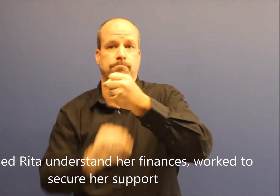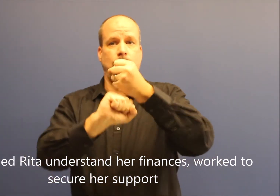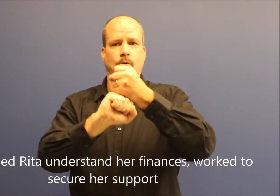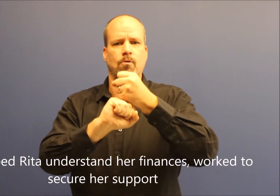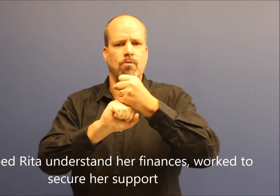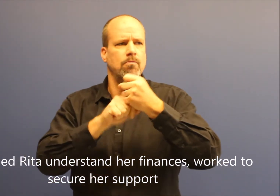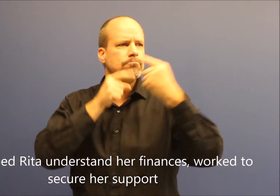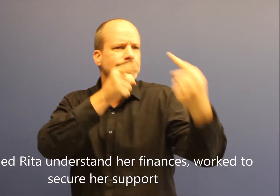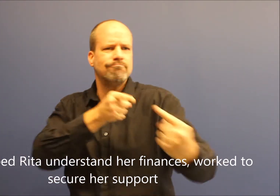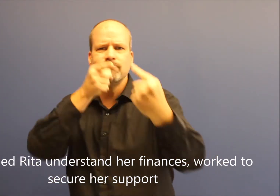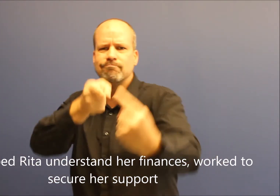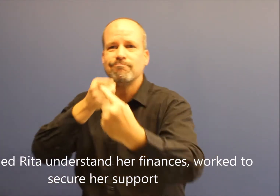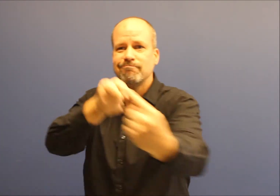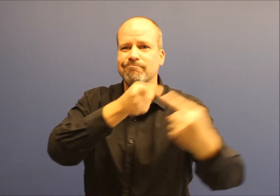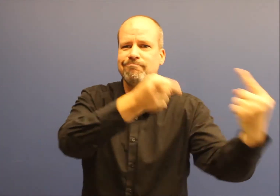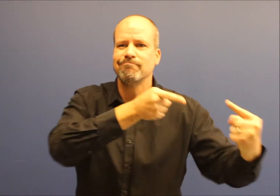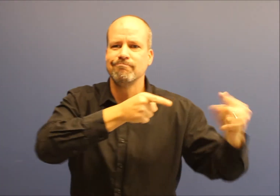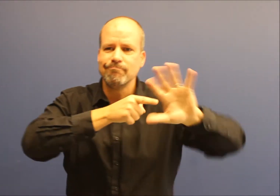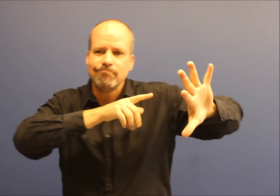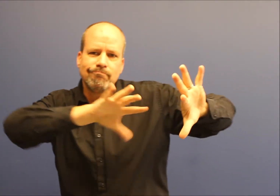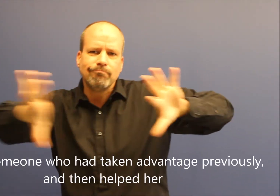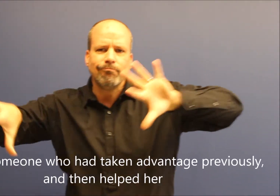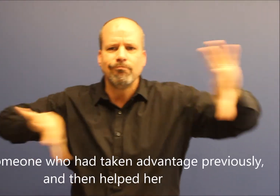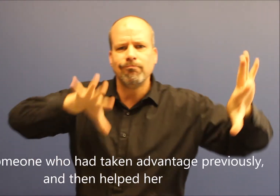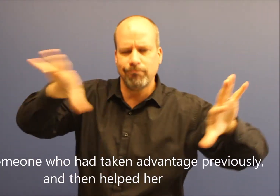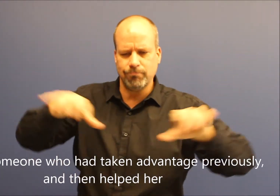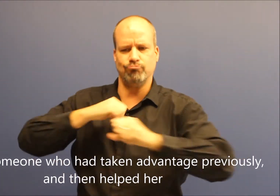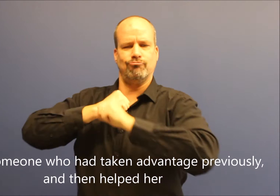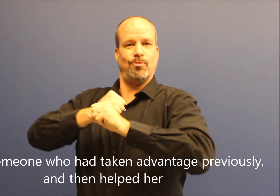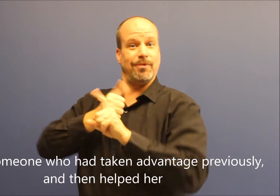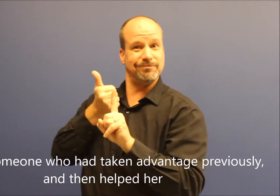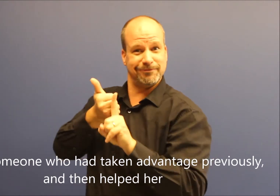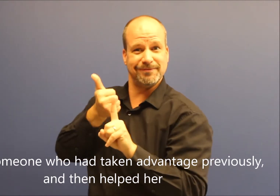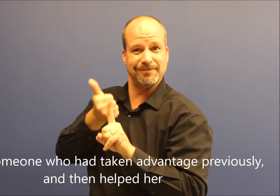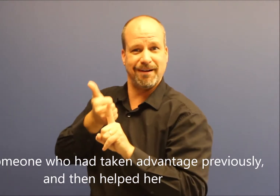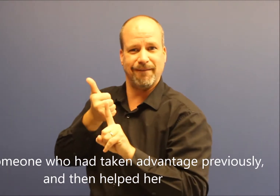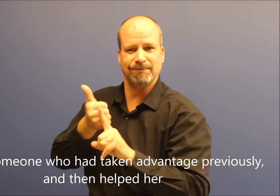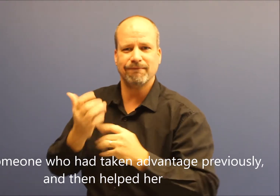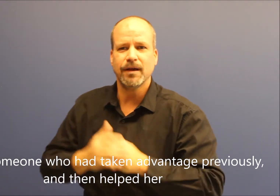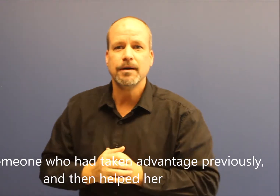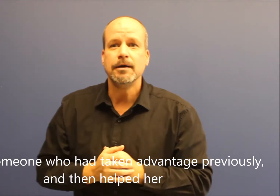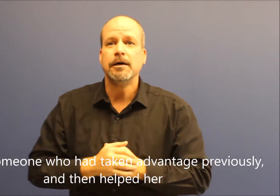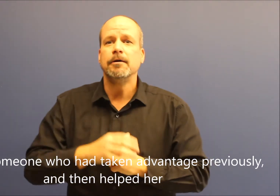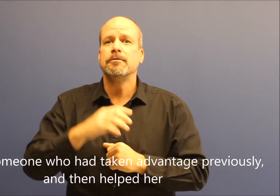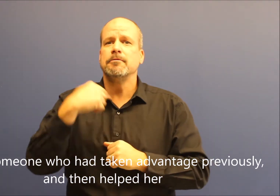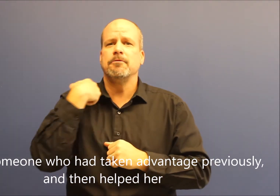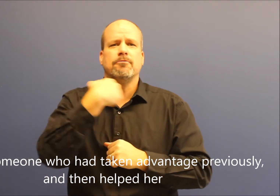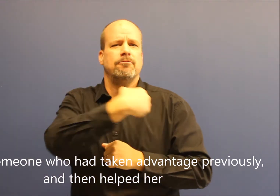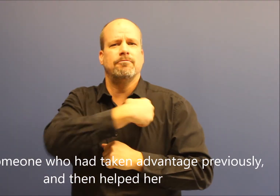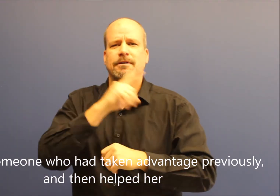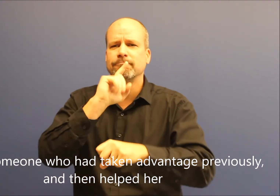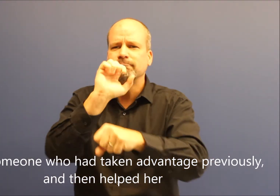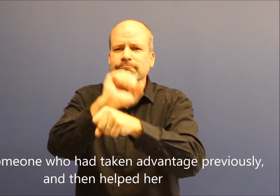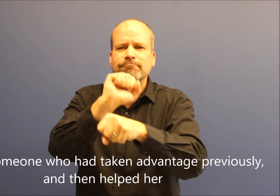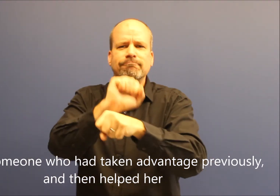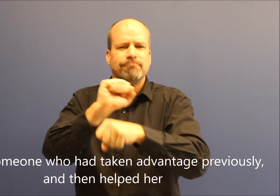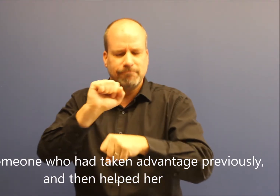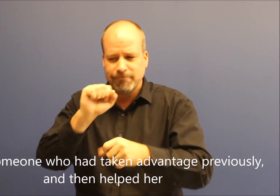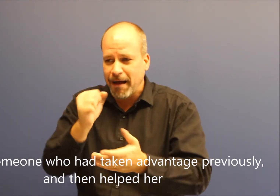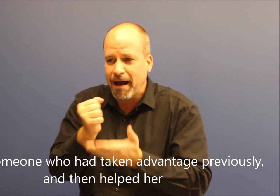work to secure her support against someone who had taken advantage previously, and